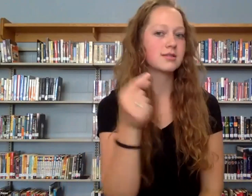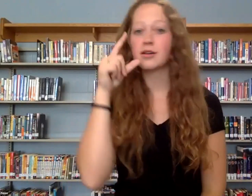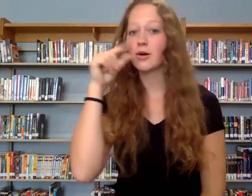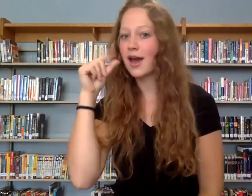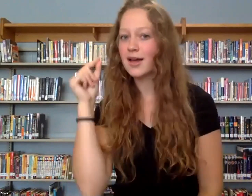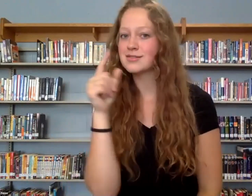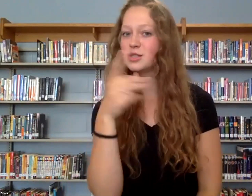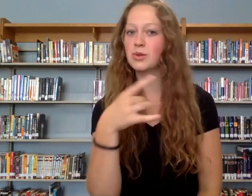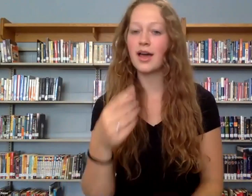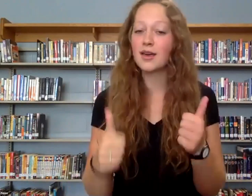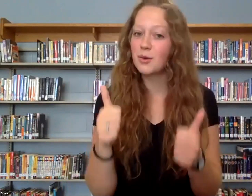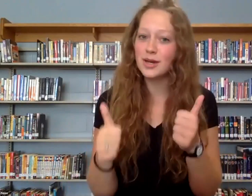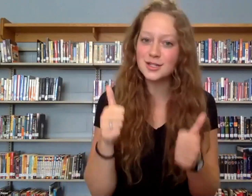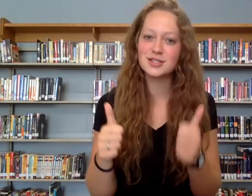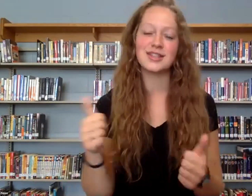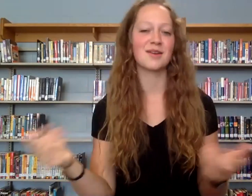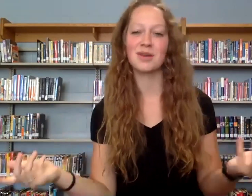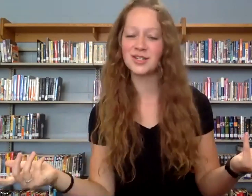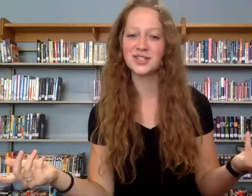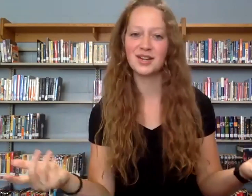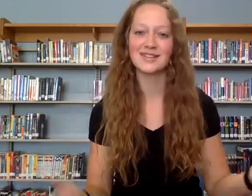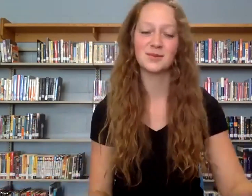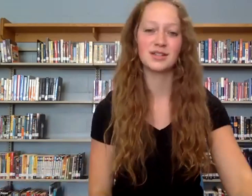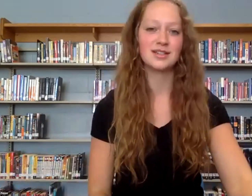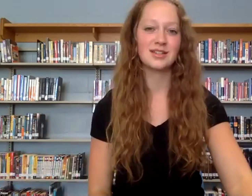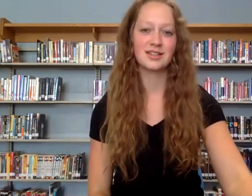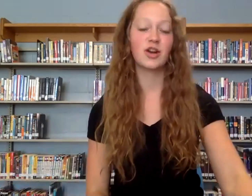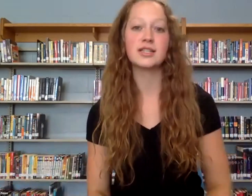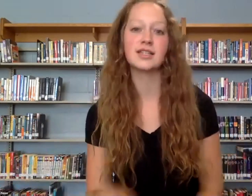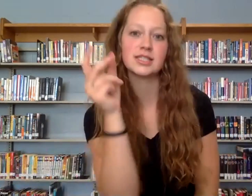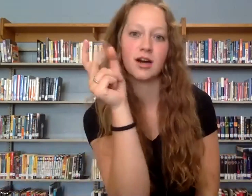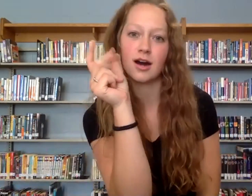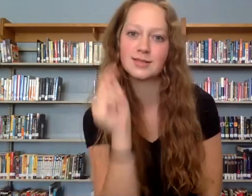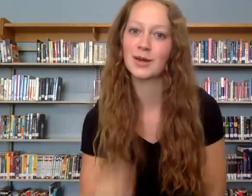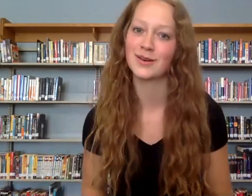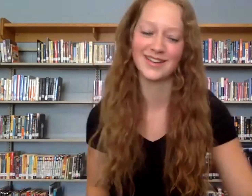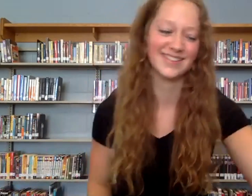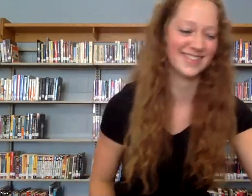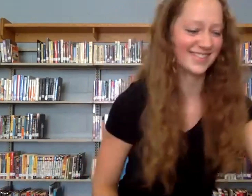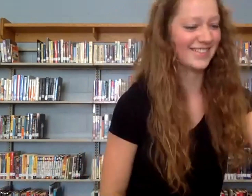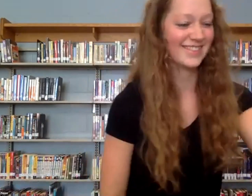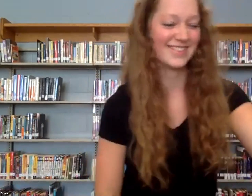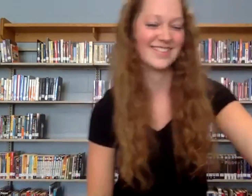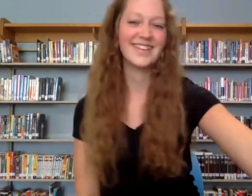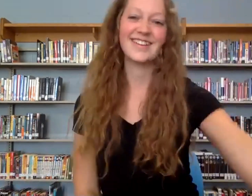Dogs or cats? You like which? That could be a question you could ask someone. The correct answer is dogs, by the way.